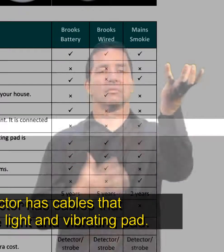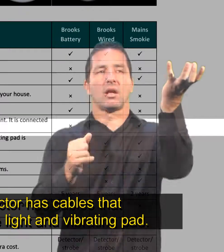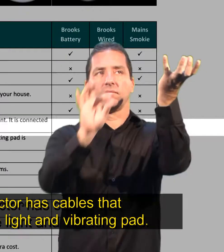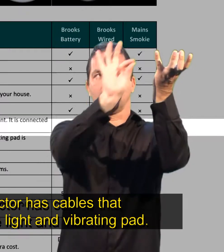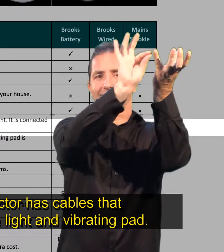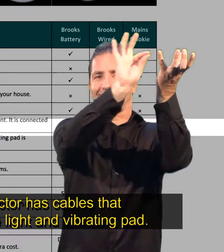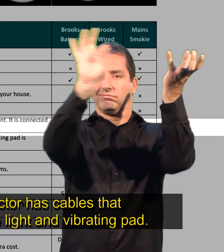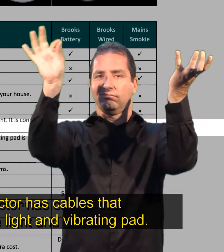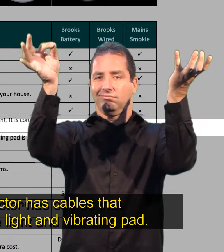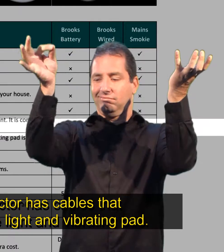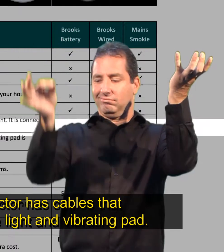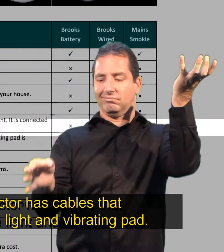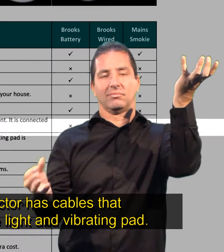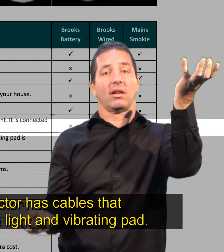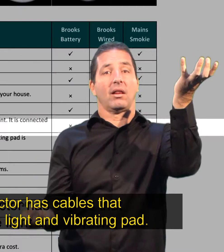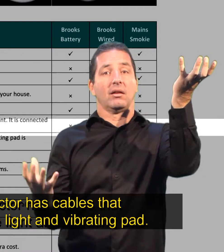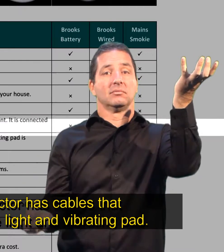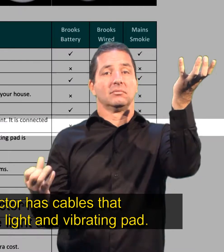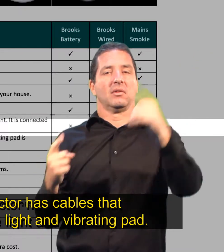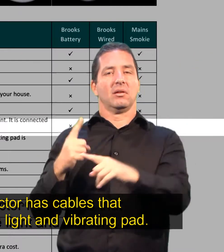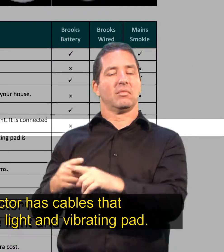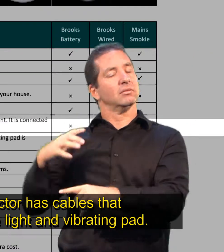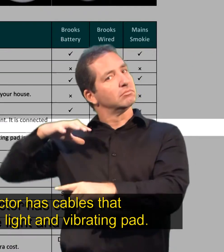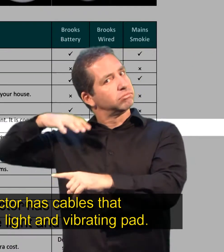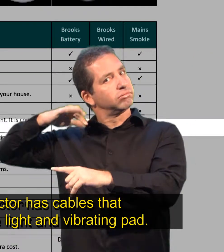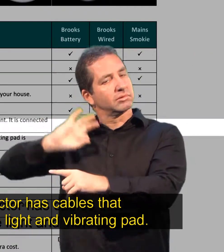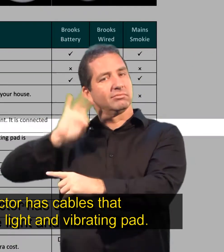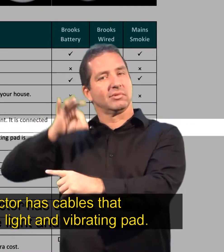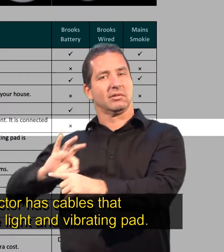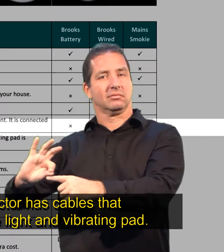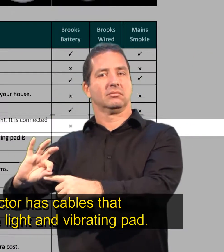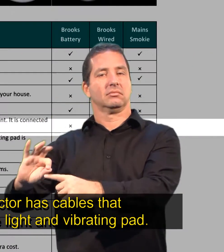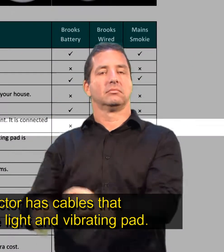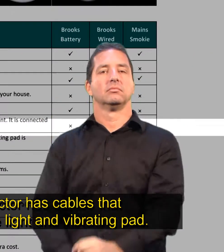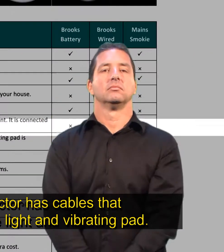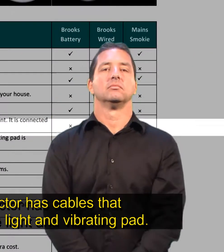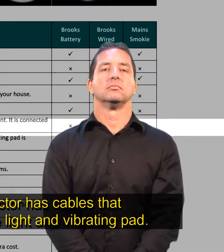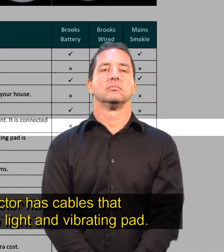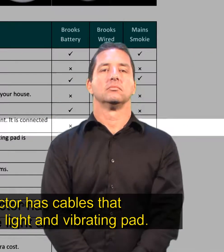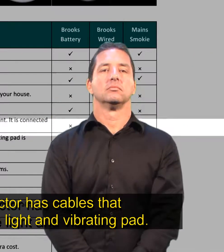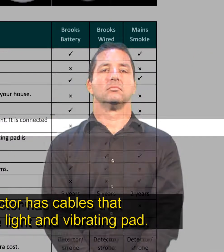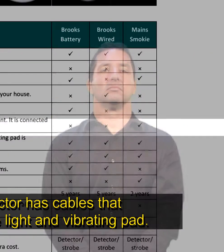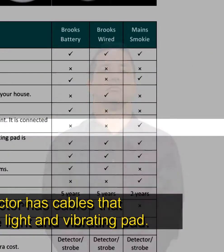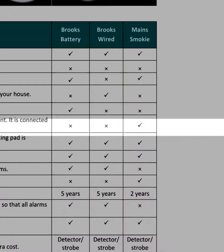The smoke detector has cables that connect to the strobe light and the vibrating pad.